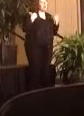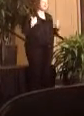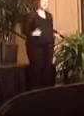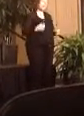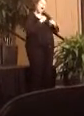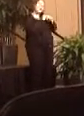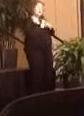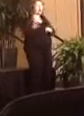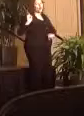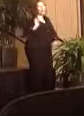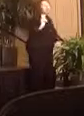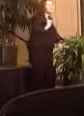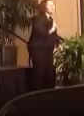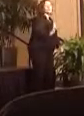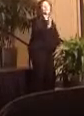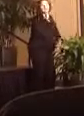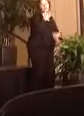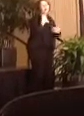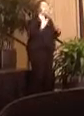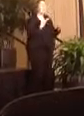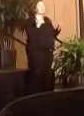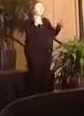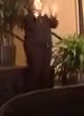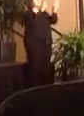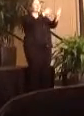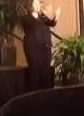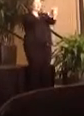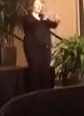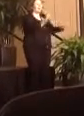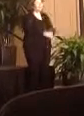or anything. Just lock my door at night, that's all.